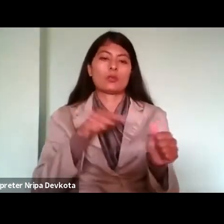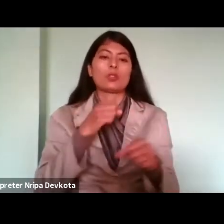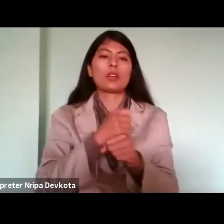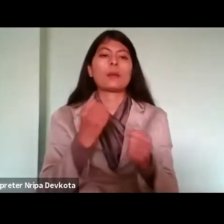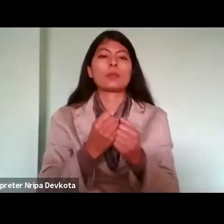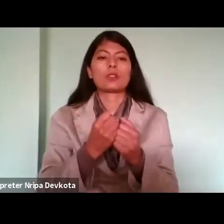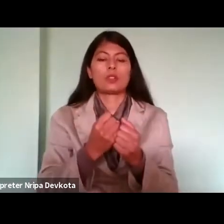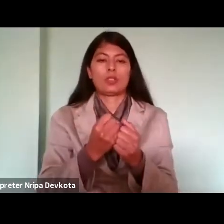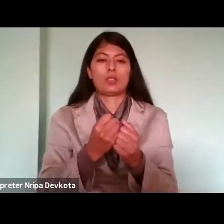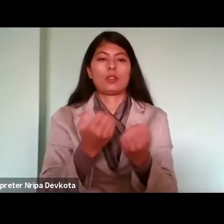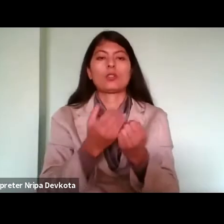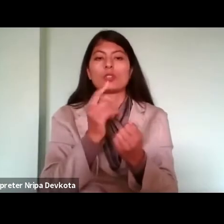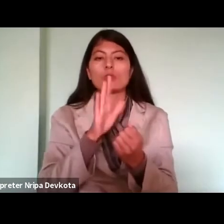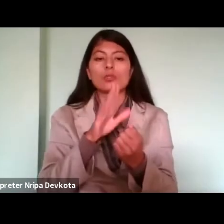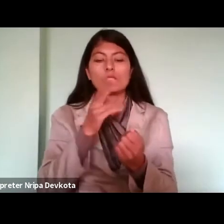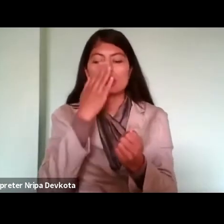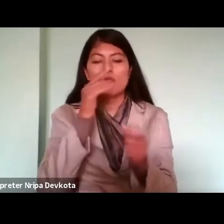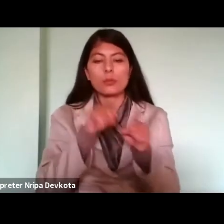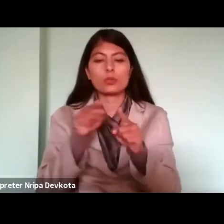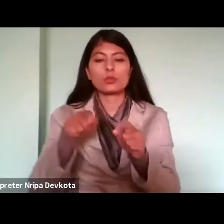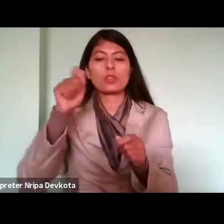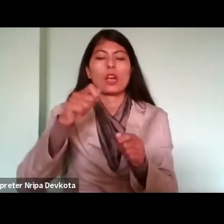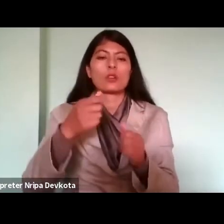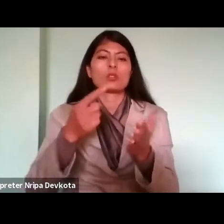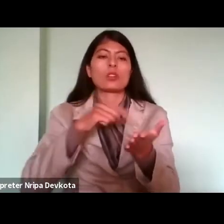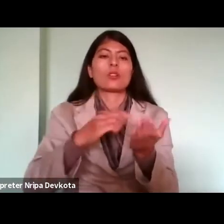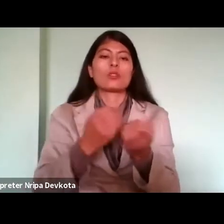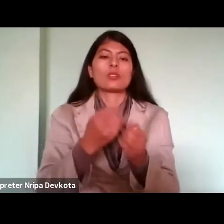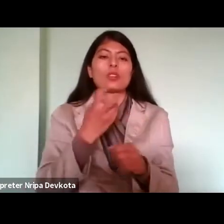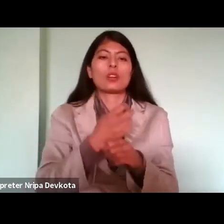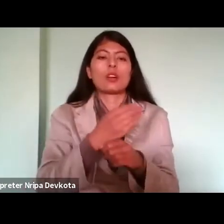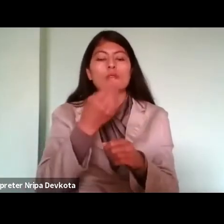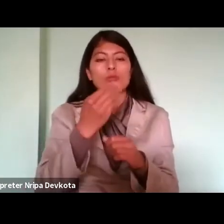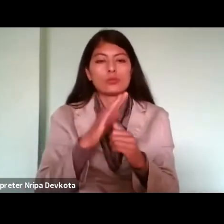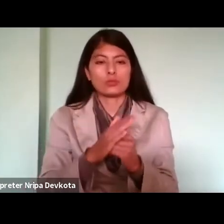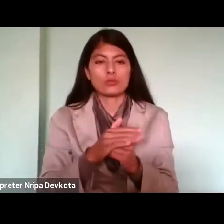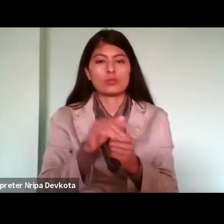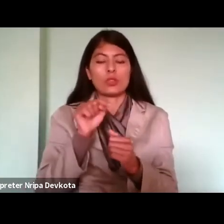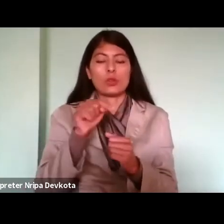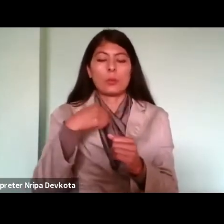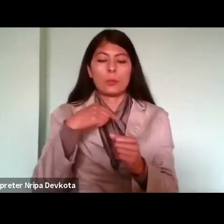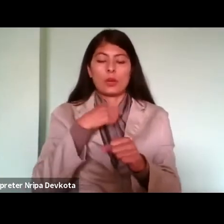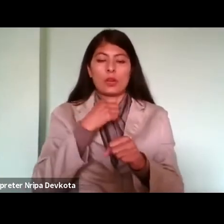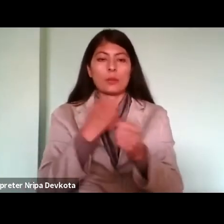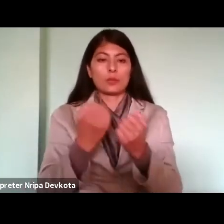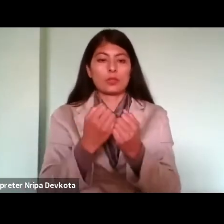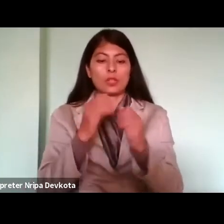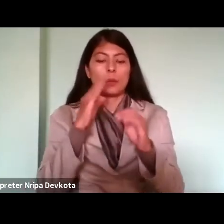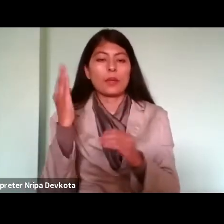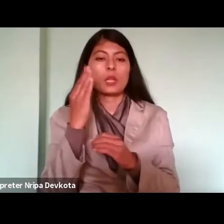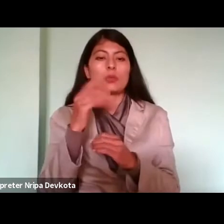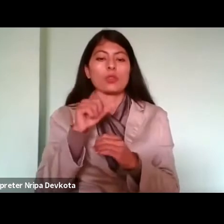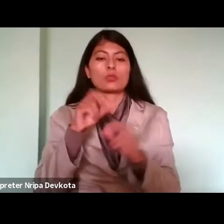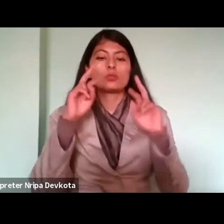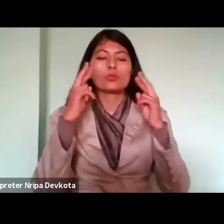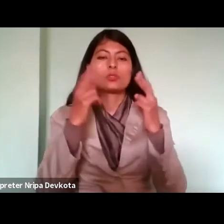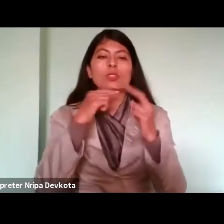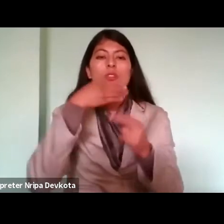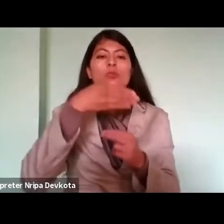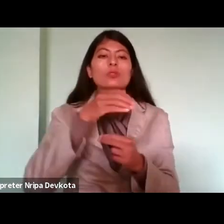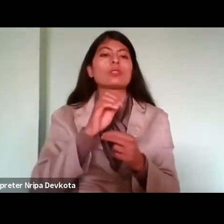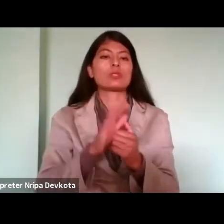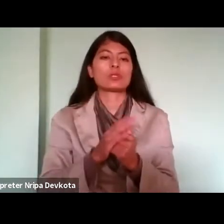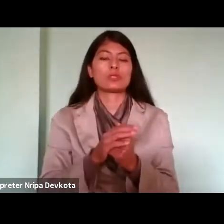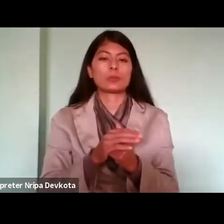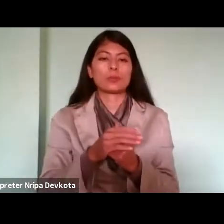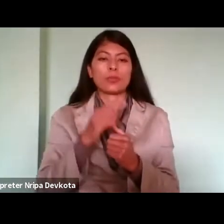level implementation, it means my working environment is no longer going to be safe, because people will be looking at me as a woman who is